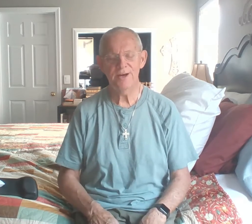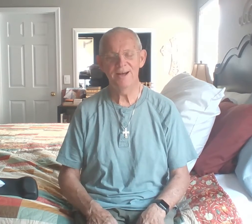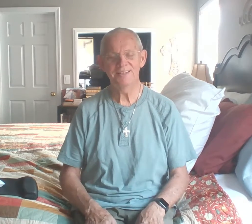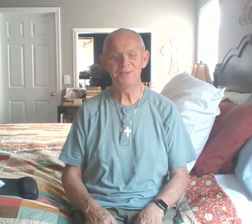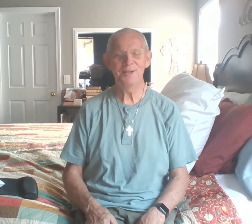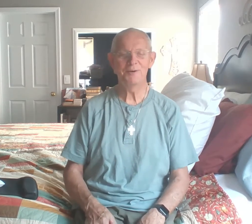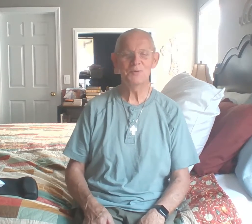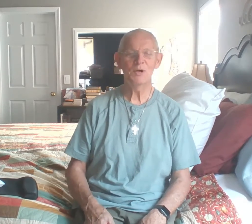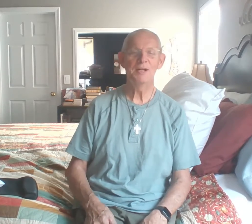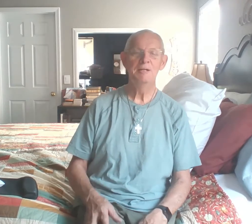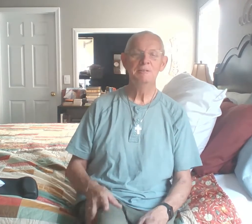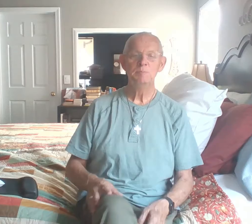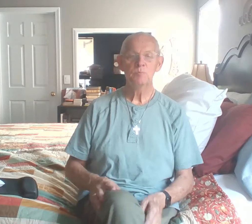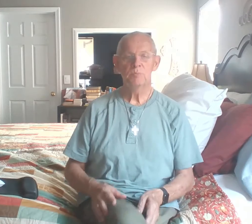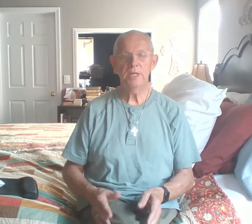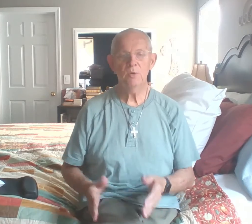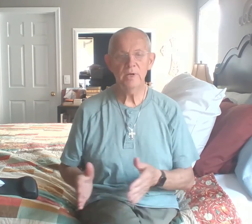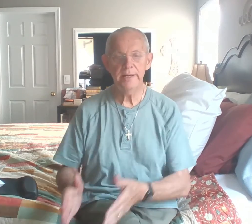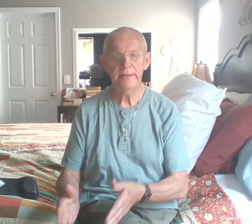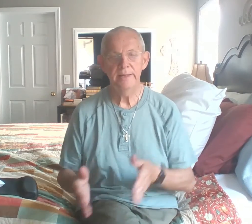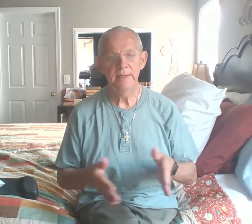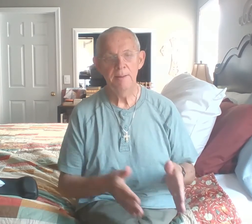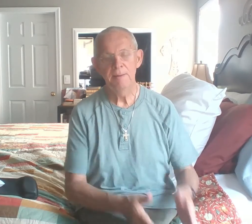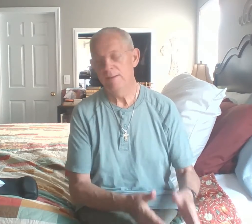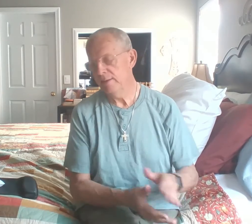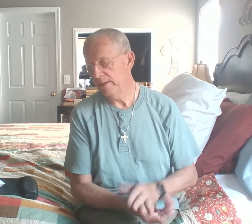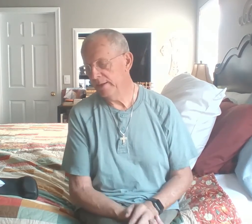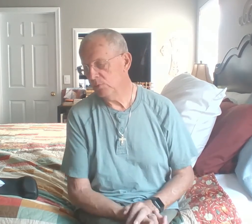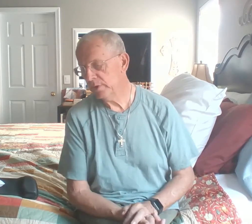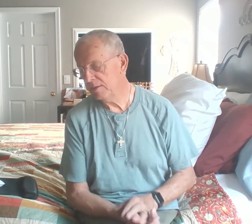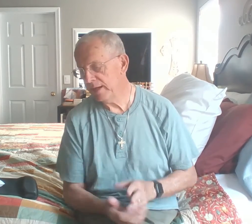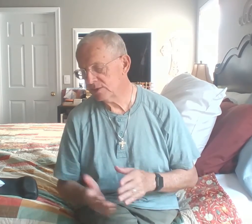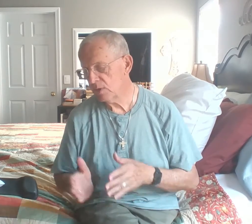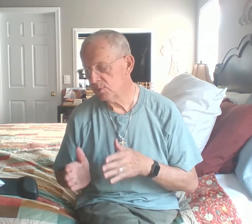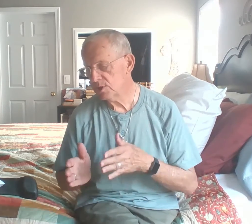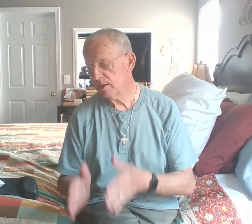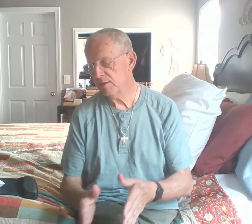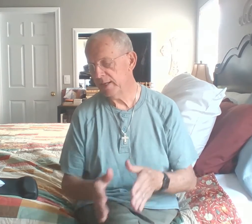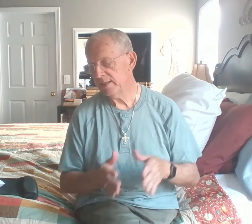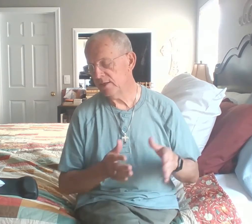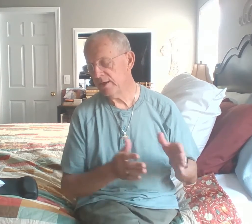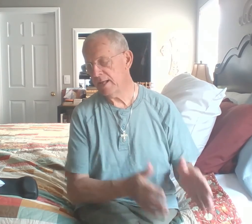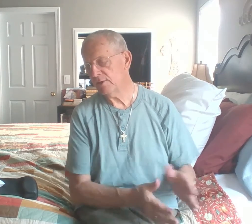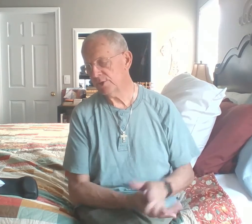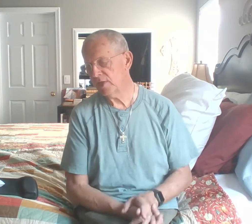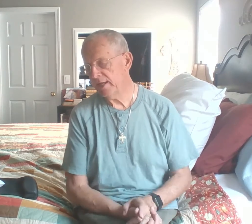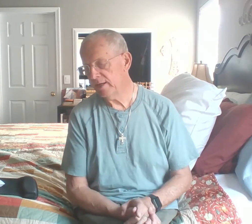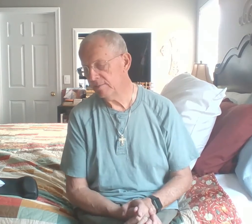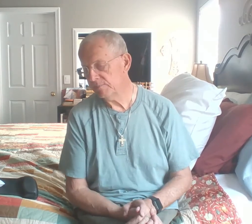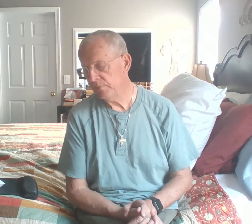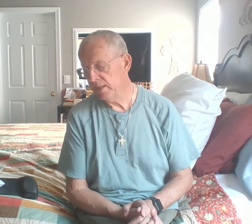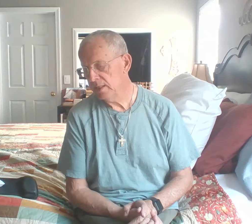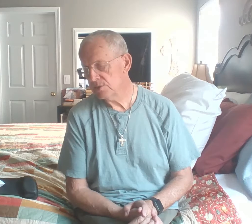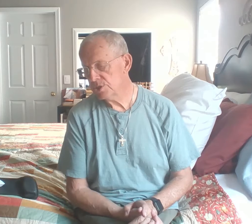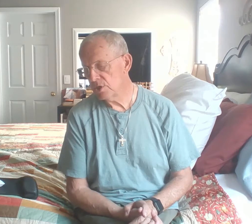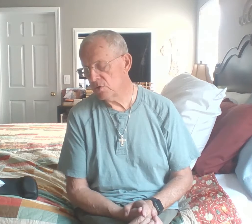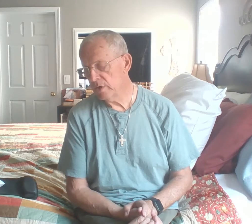they're not worn. But anyway, we'll get back to what we're talking about here, and I'll look that up. So that